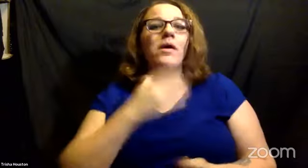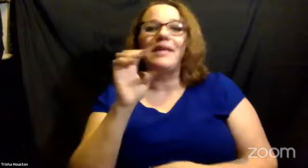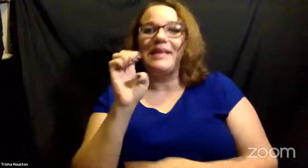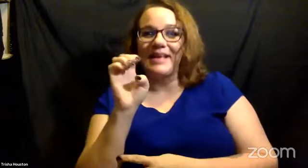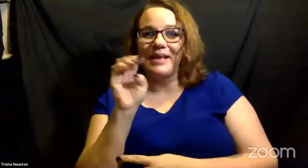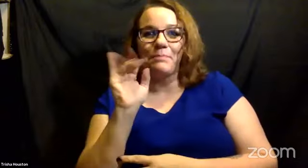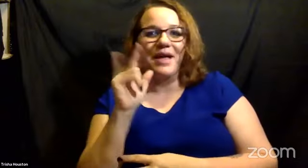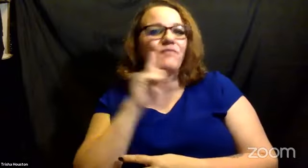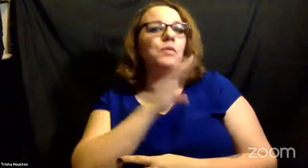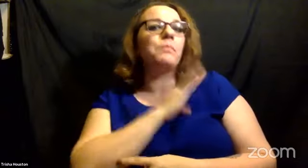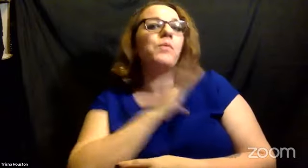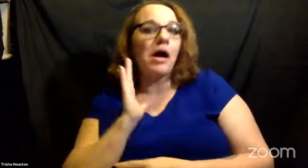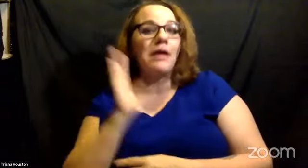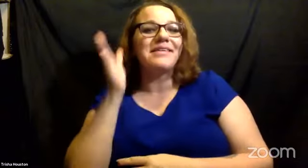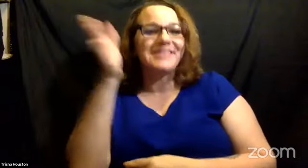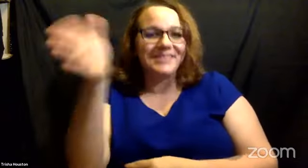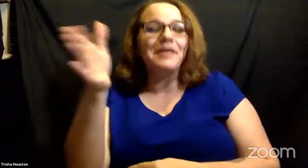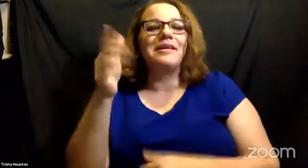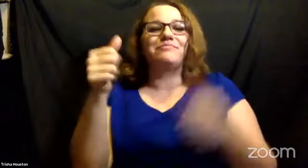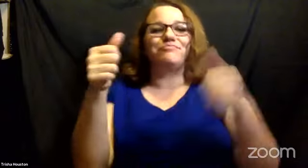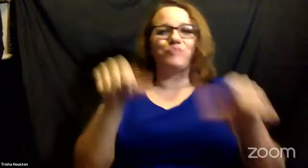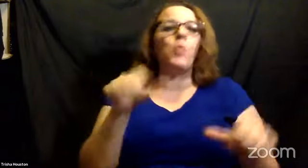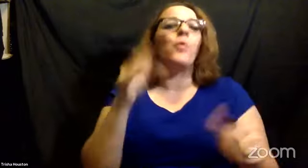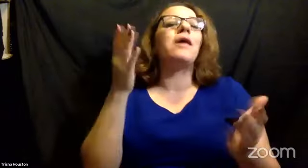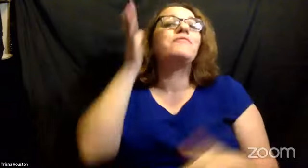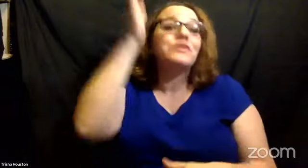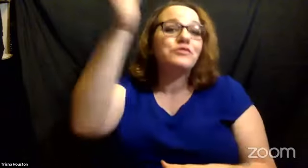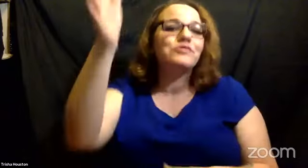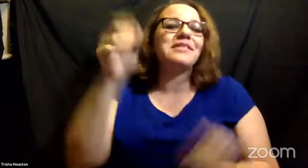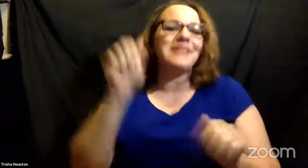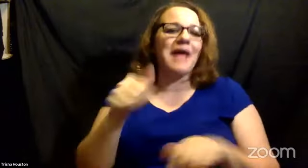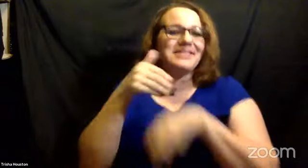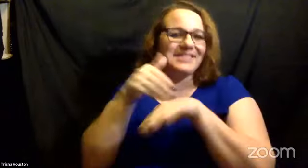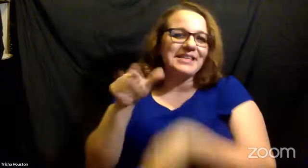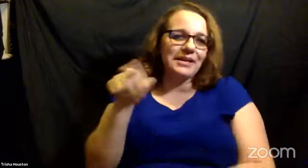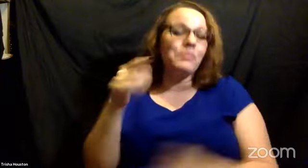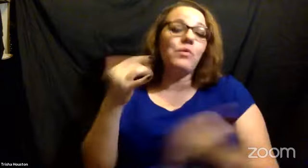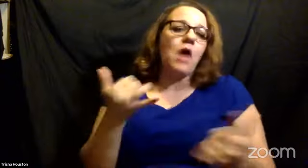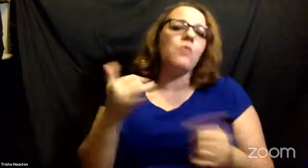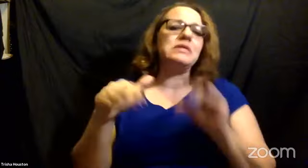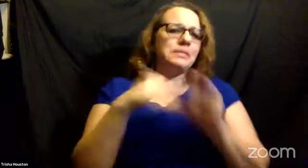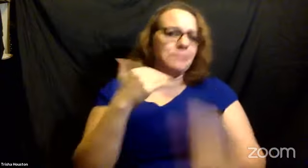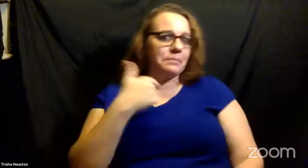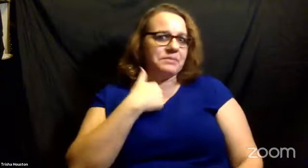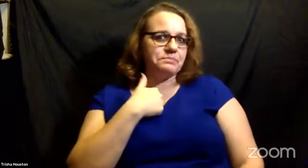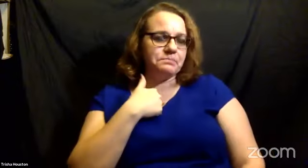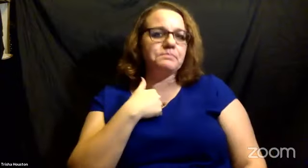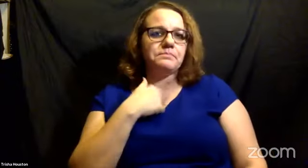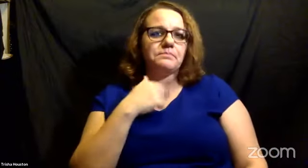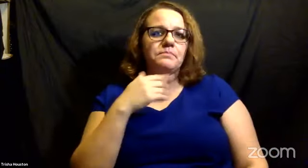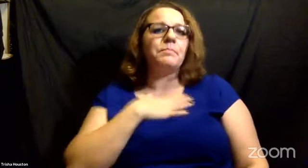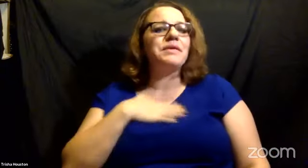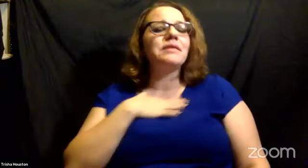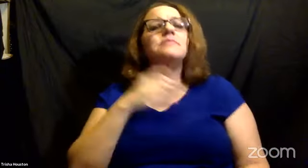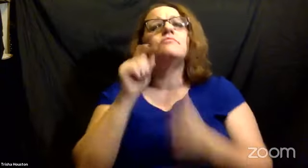hopefully we will be able to check that. And hopefully we'll have a board email up soon too, so we can get that. You can get it to me. But right now, you can send